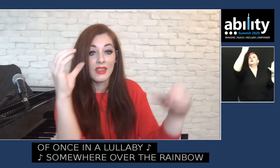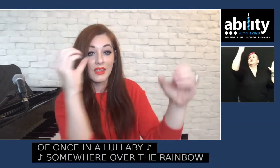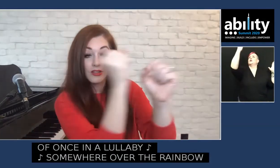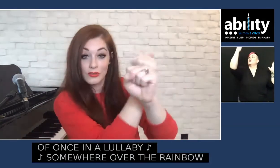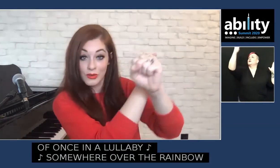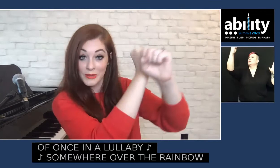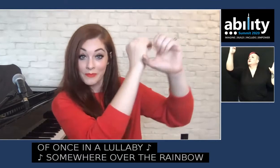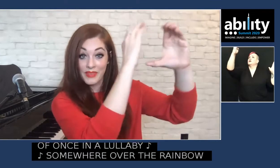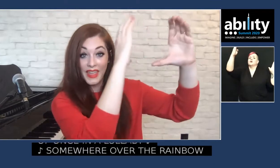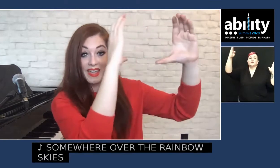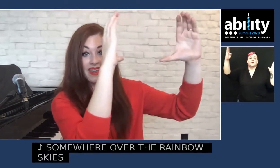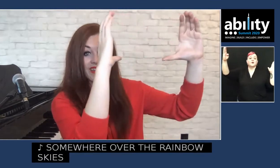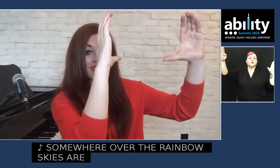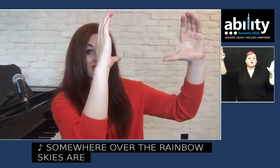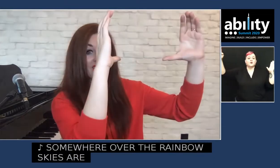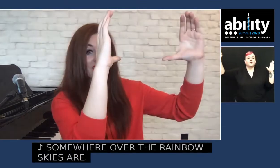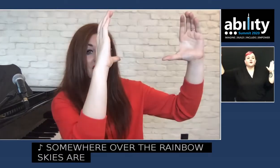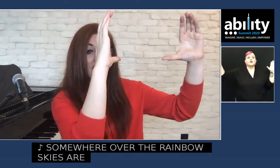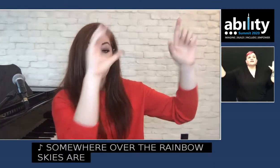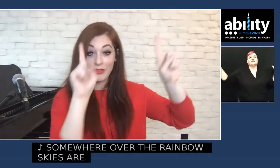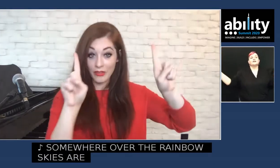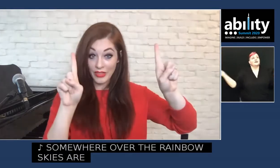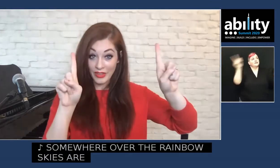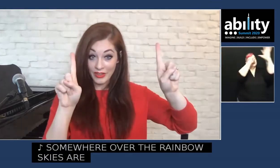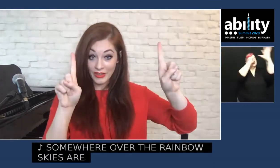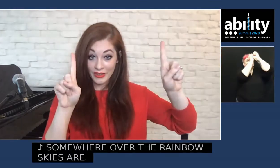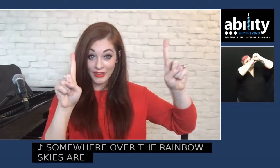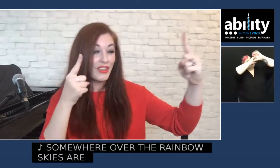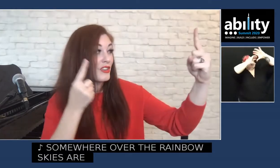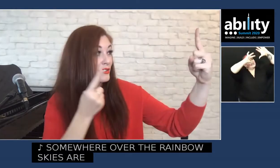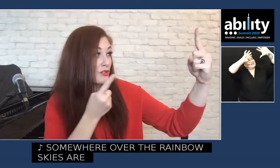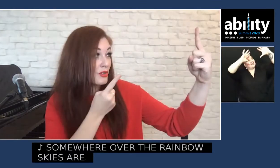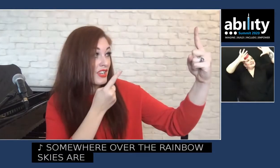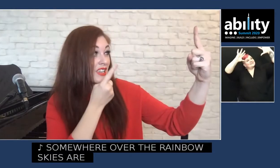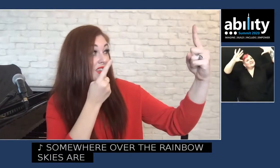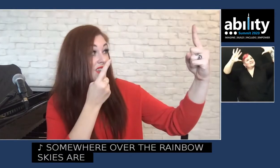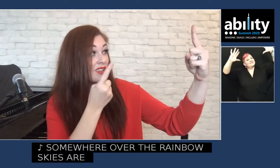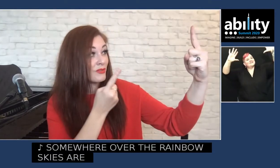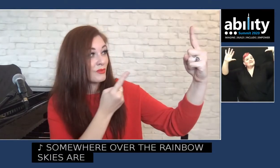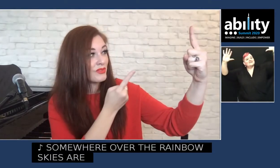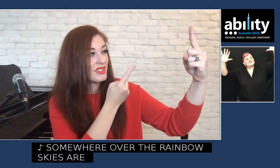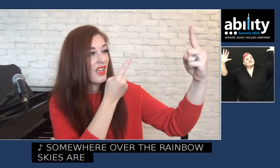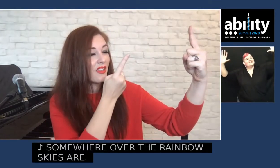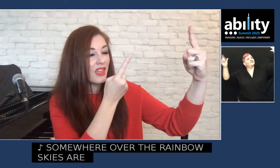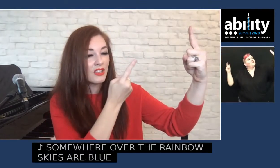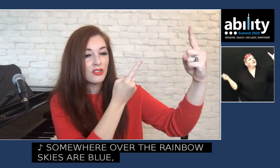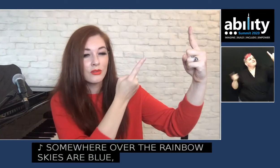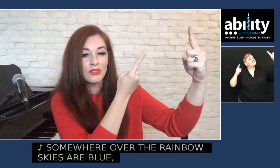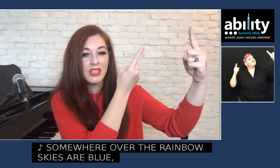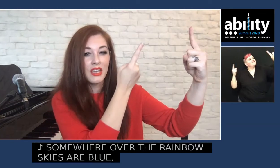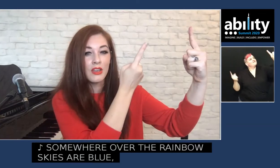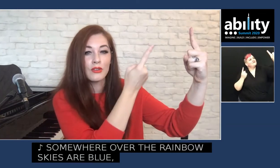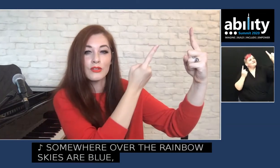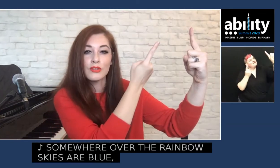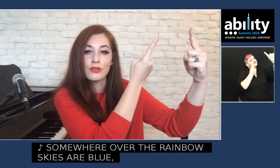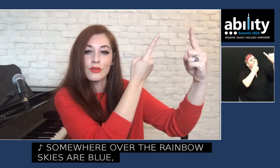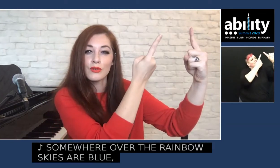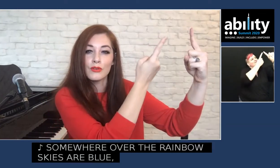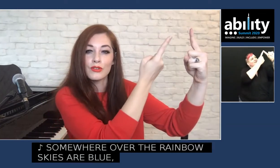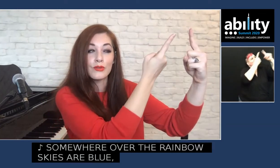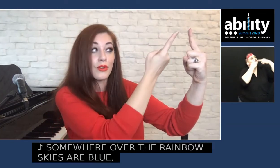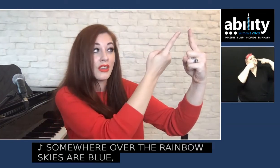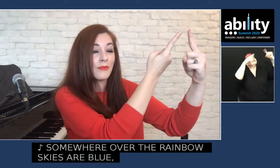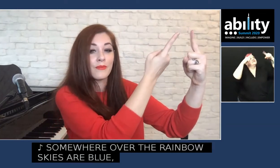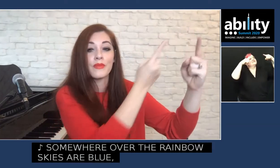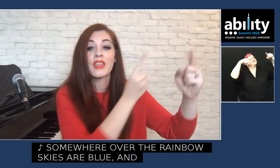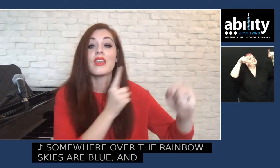blue. Dream, and the dreams that you dare